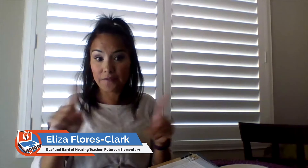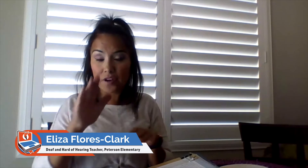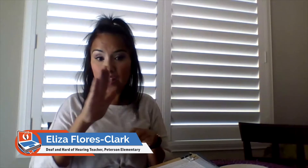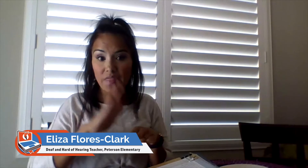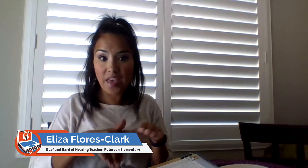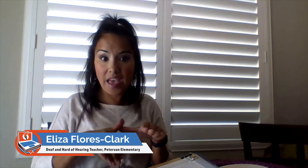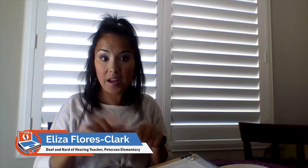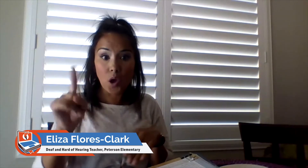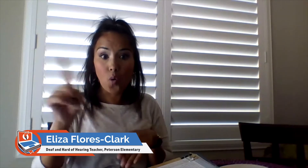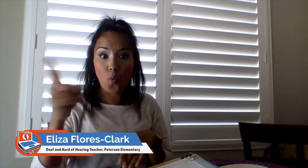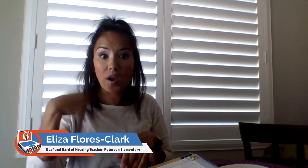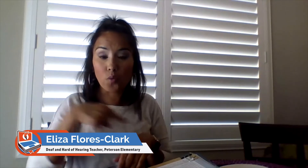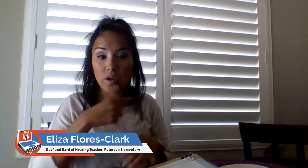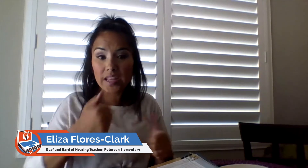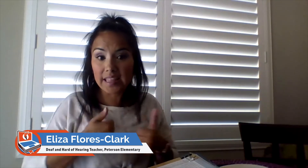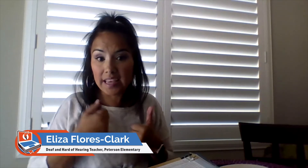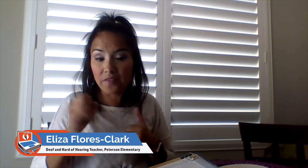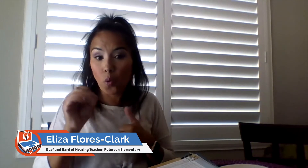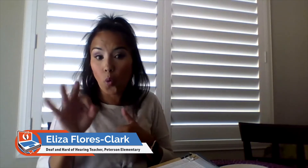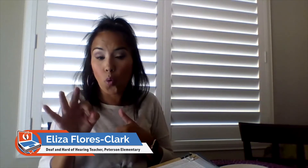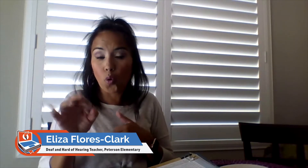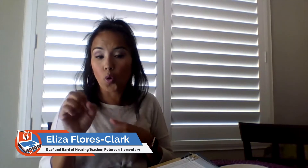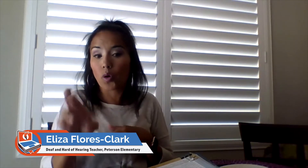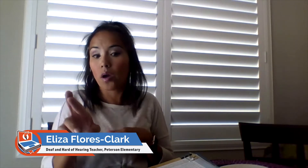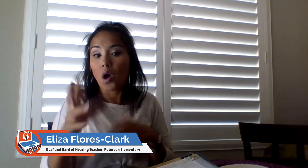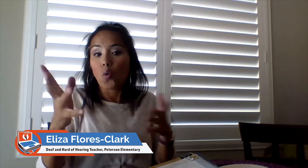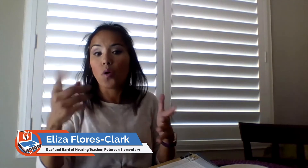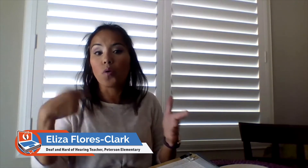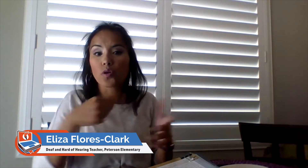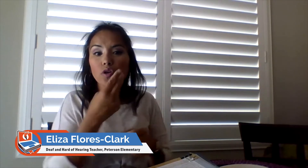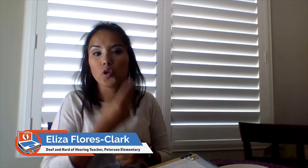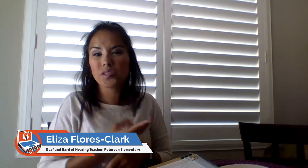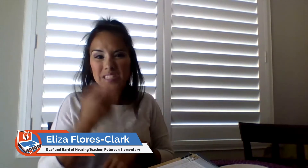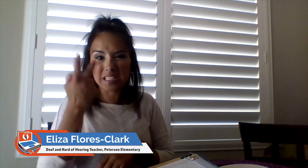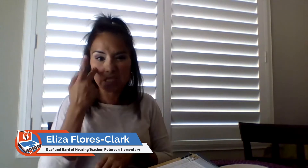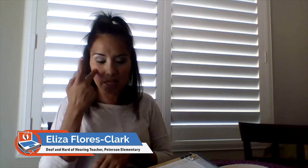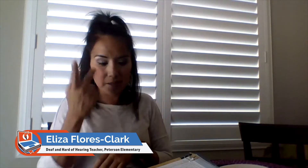different than where we live or used to see.